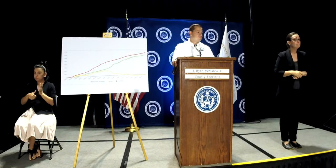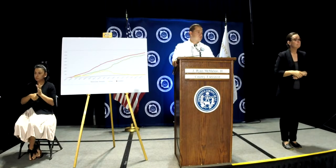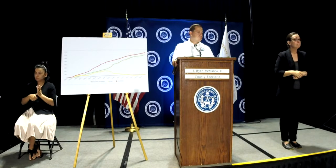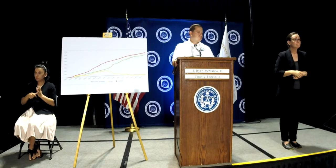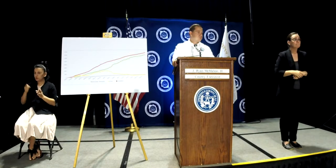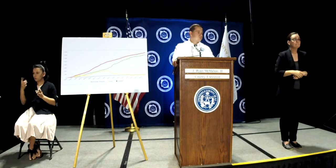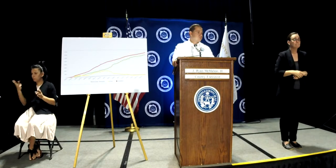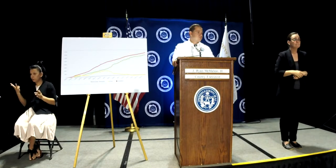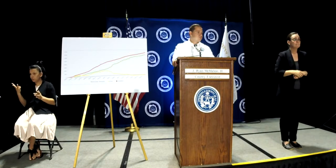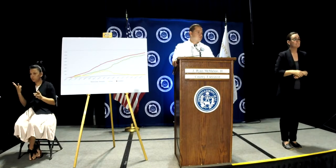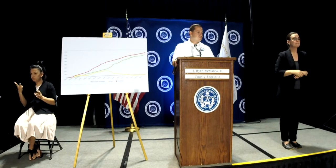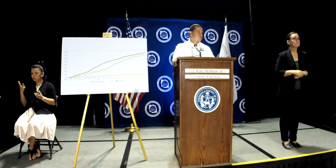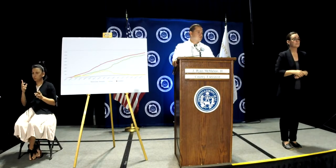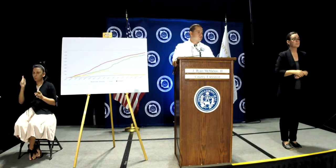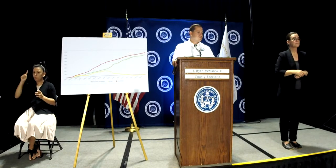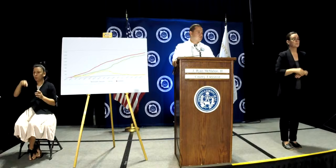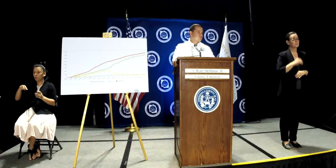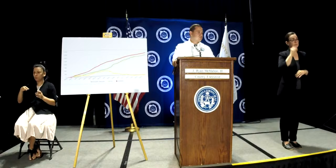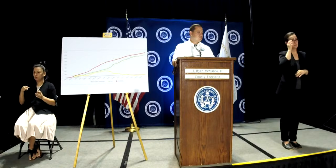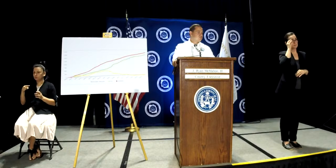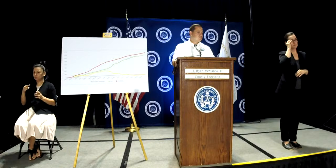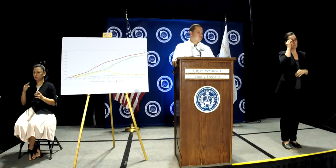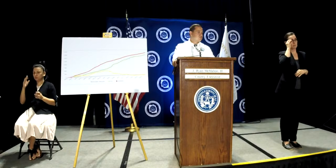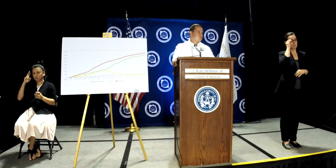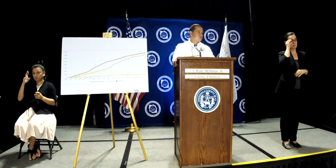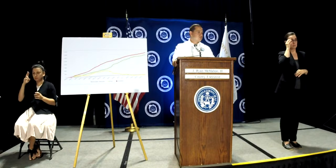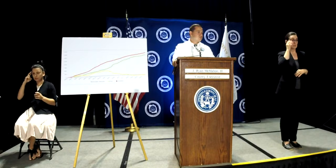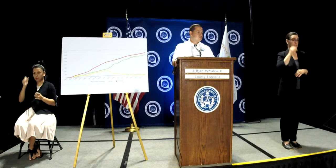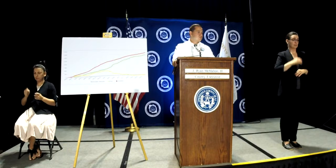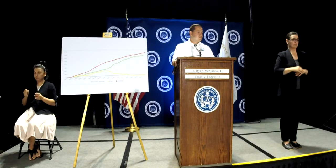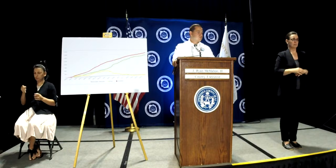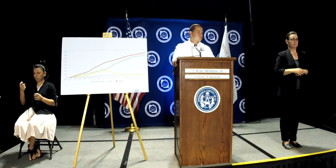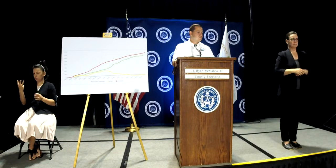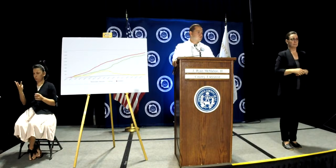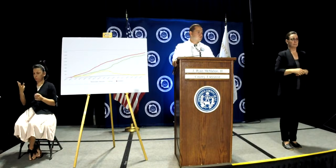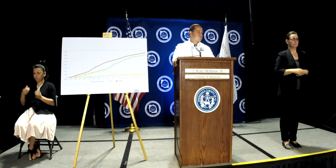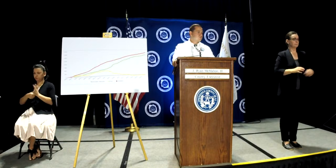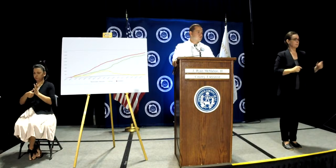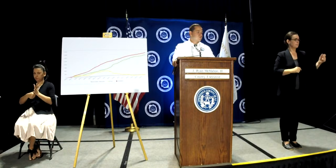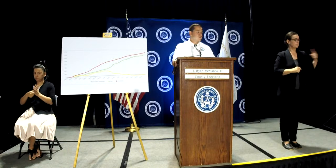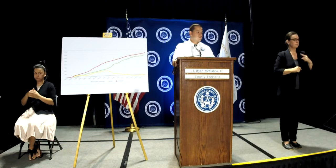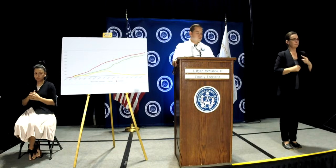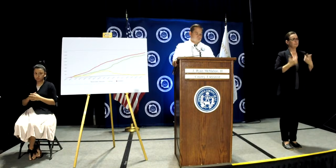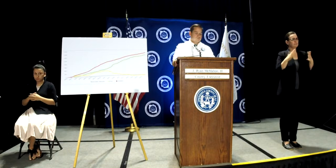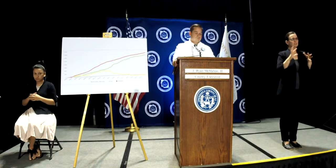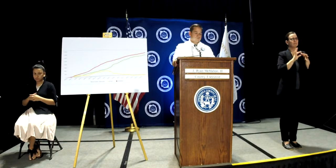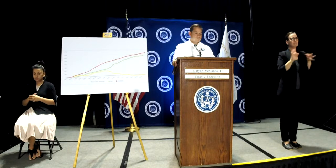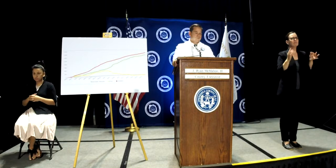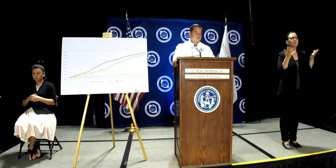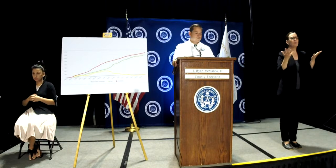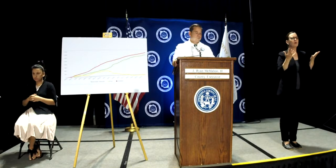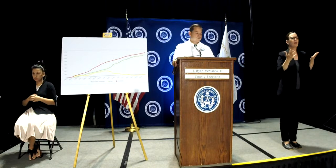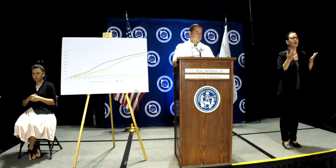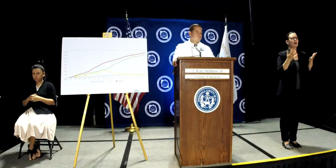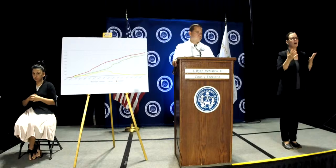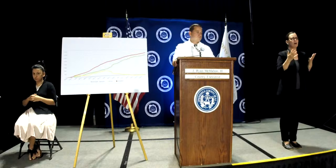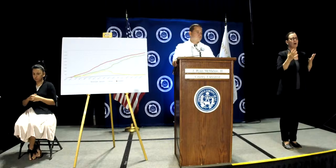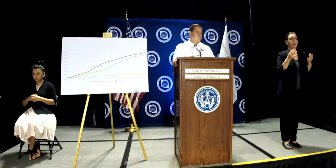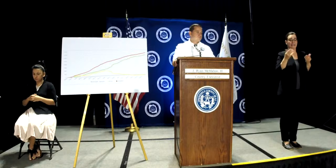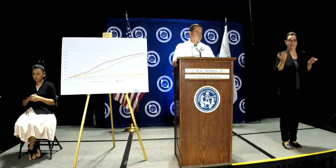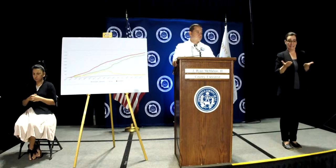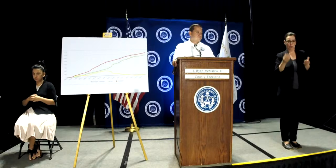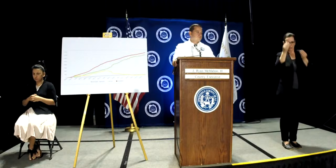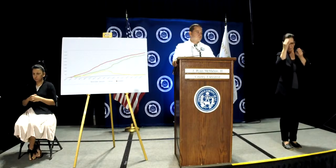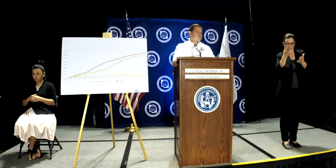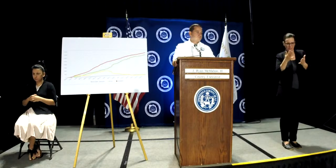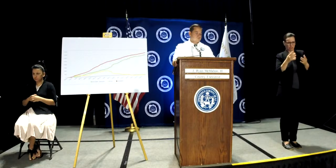Ryan, you mentioned that your data on tests is better than the state's. Mm-hmm. Can you